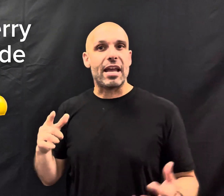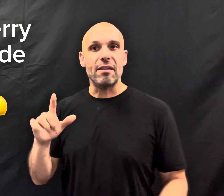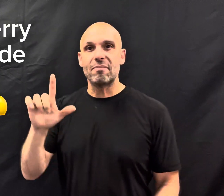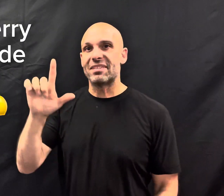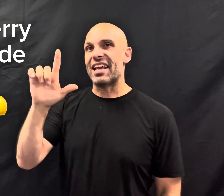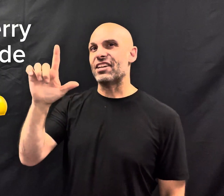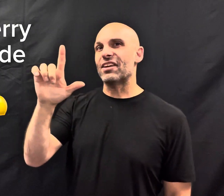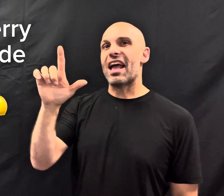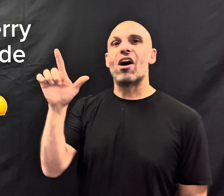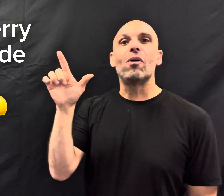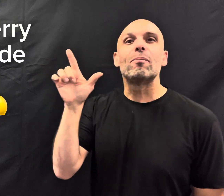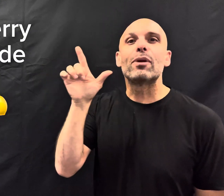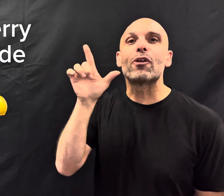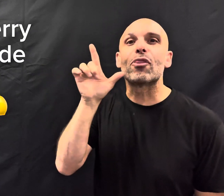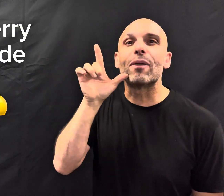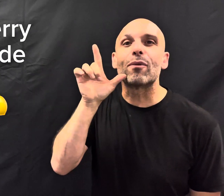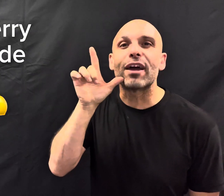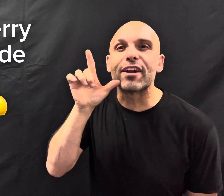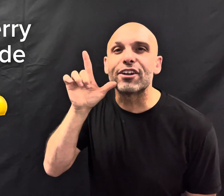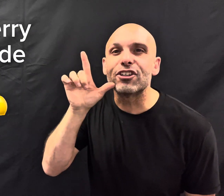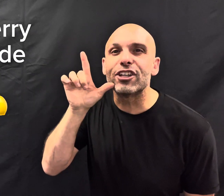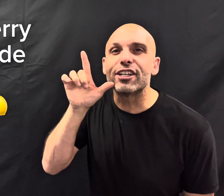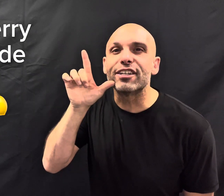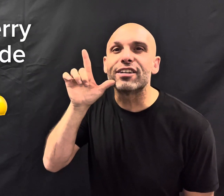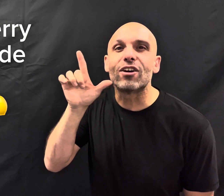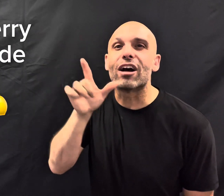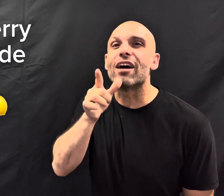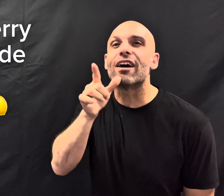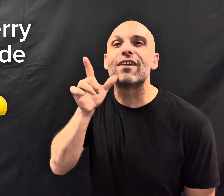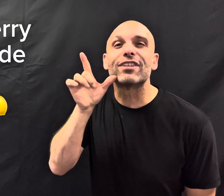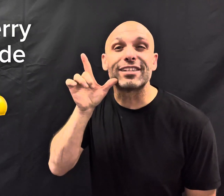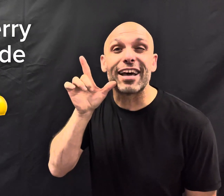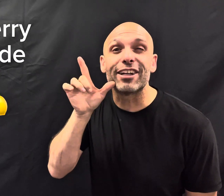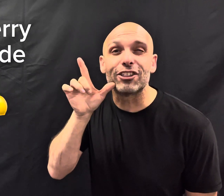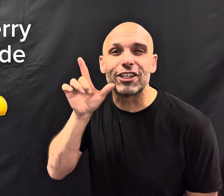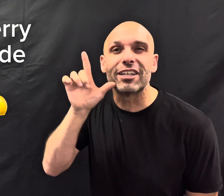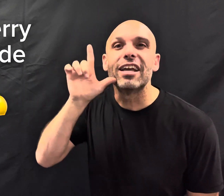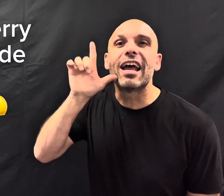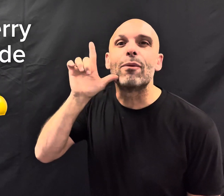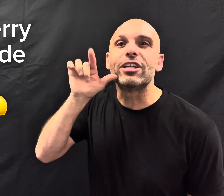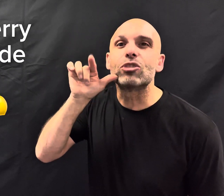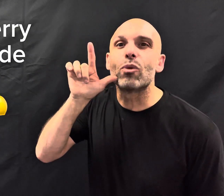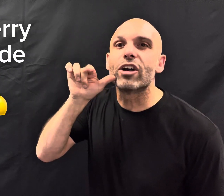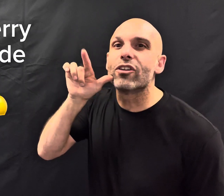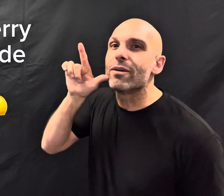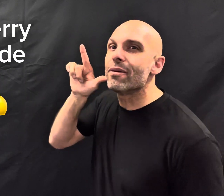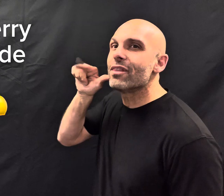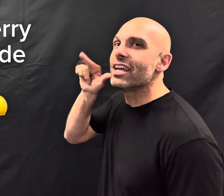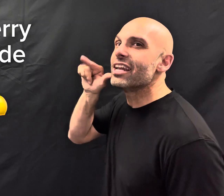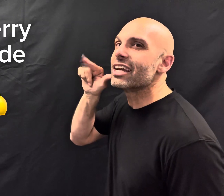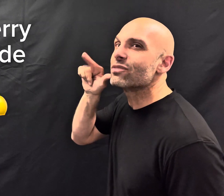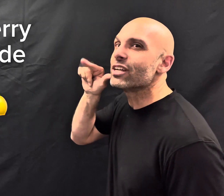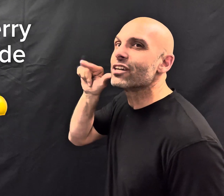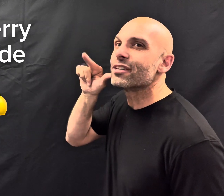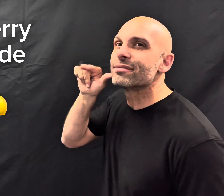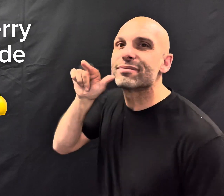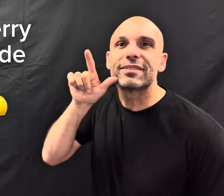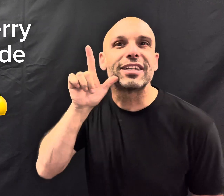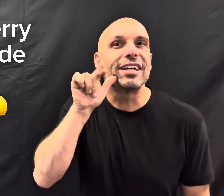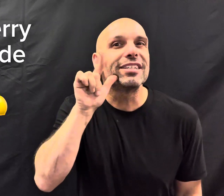Lemonade, take your L, put your thumb right on your chin or off the side of your chin, and we just wiggle the index finger. Okay, just like